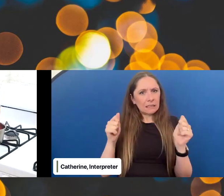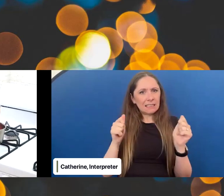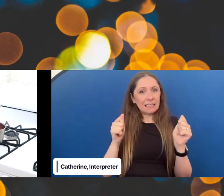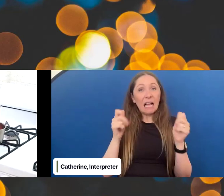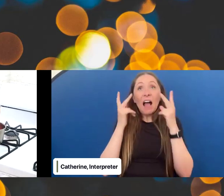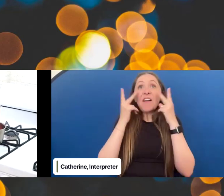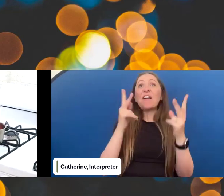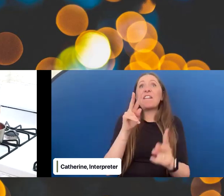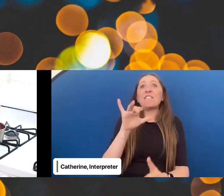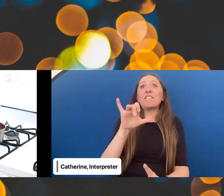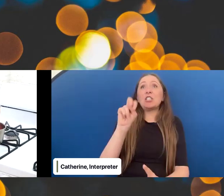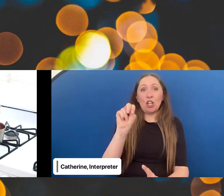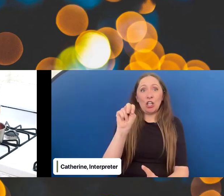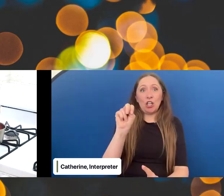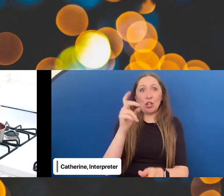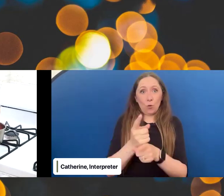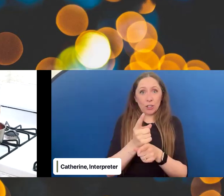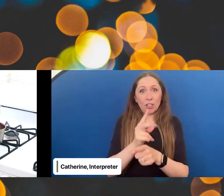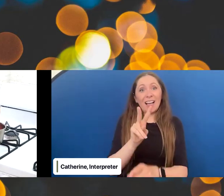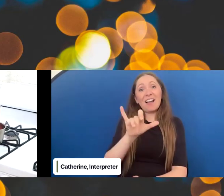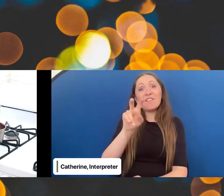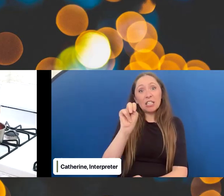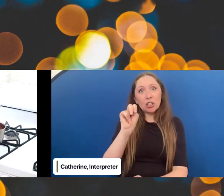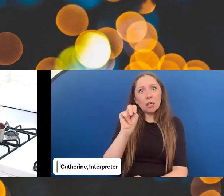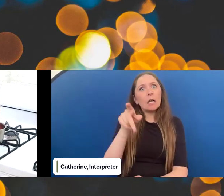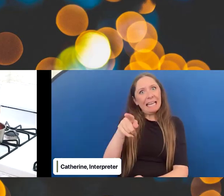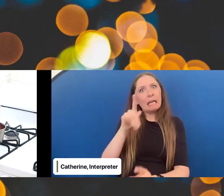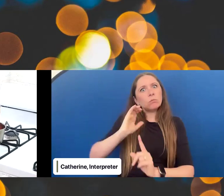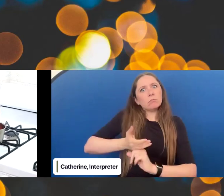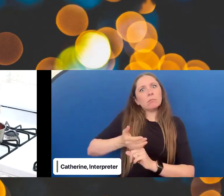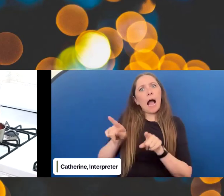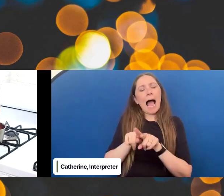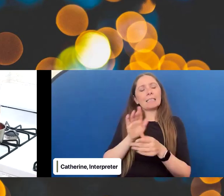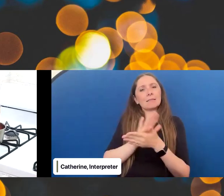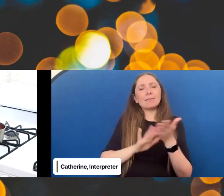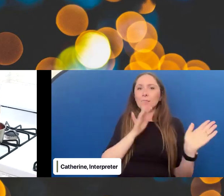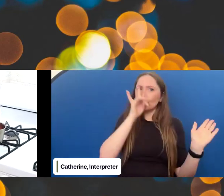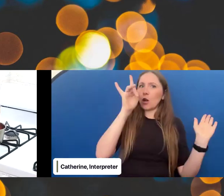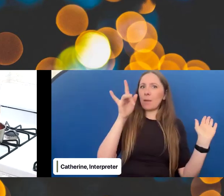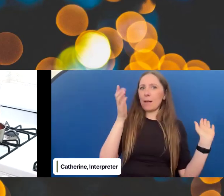Vision. Vision. Yes, correct. Vision was gonna be the Gentleman Pirate. Can you imagine that? No way.